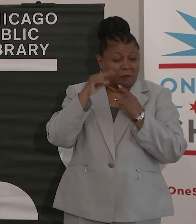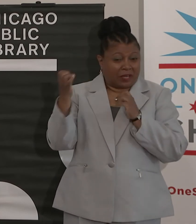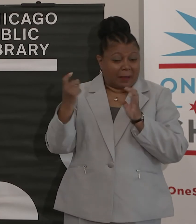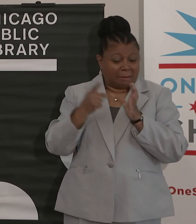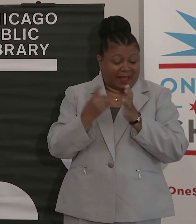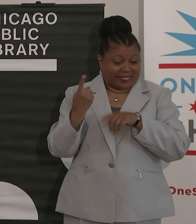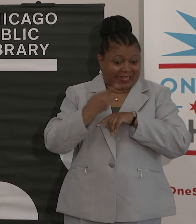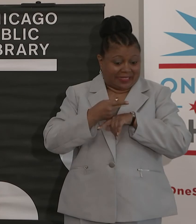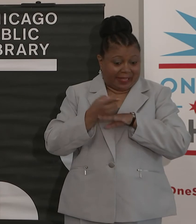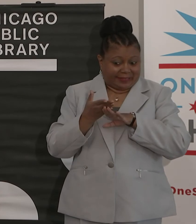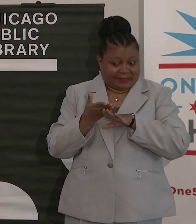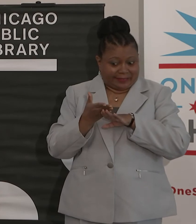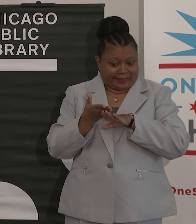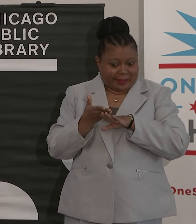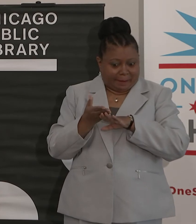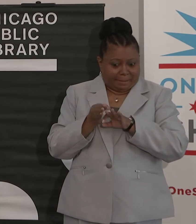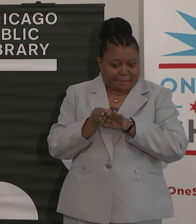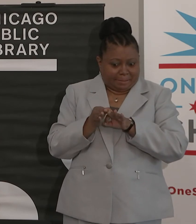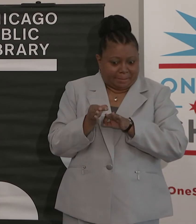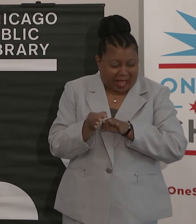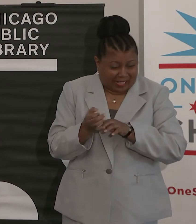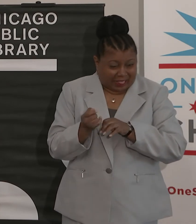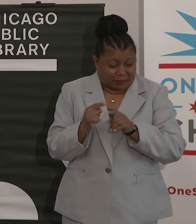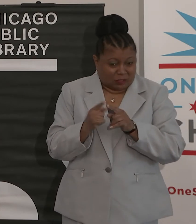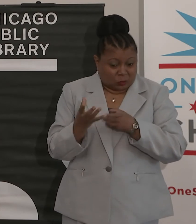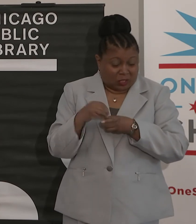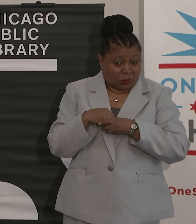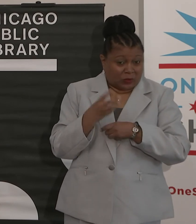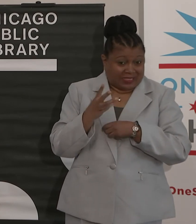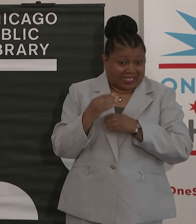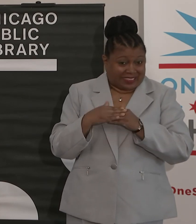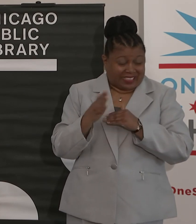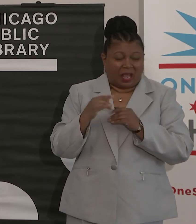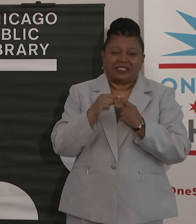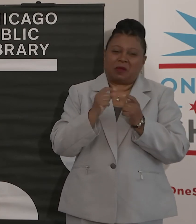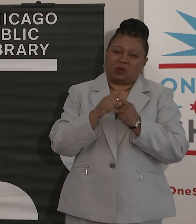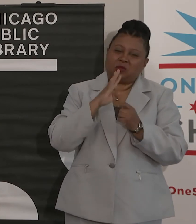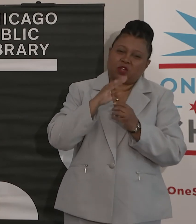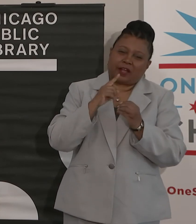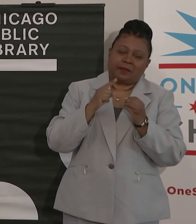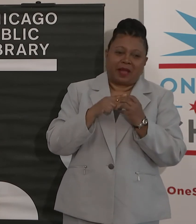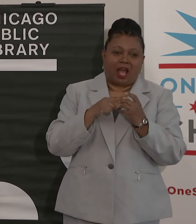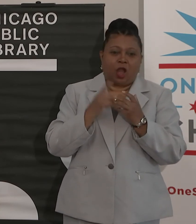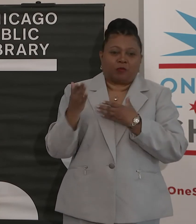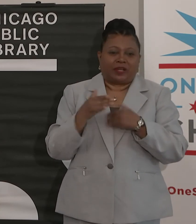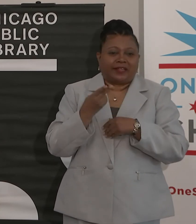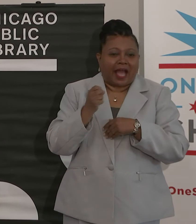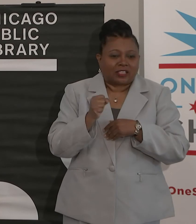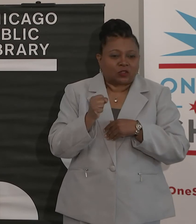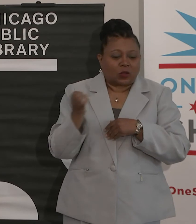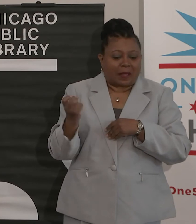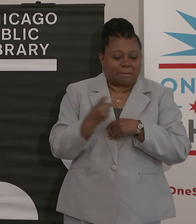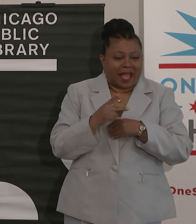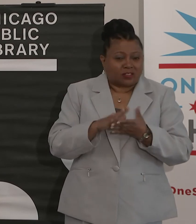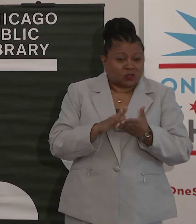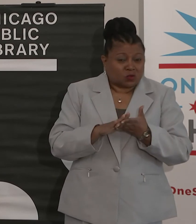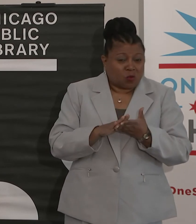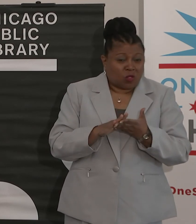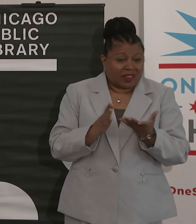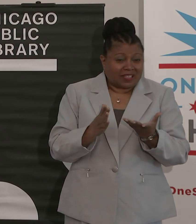that date back a little bit to include 16 and up, especially when we talk about bringing high schoolers back to